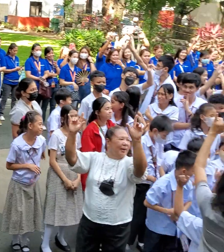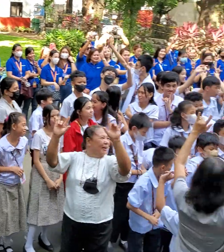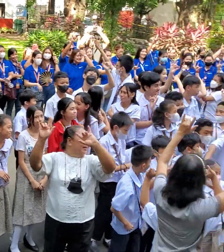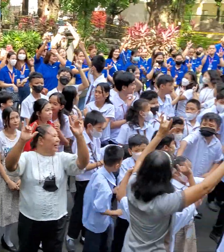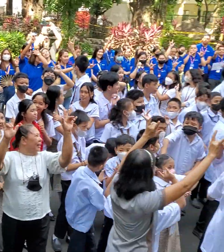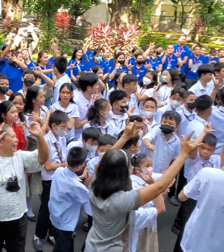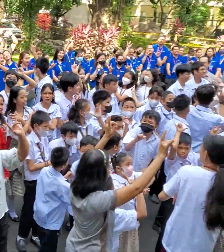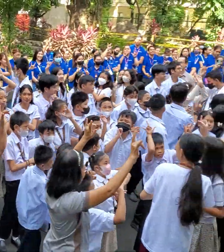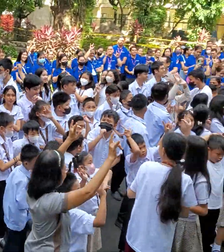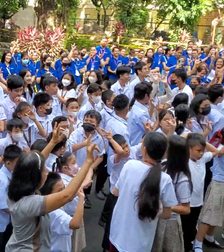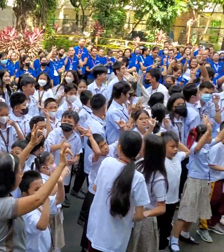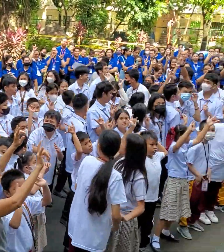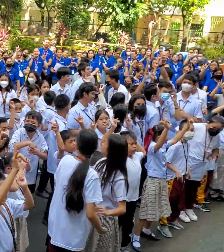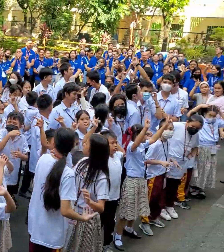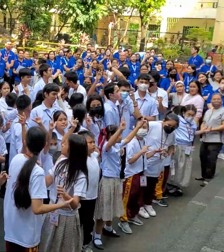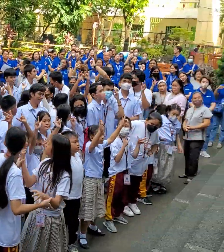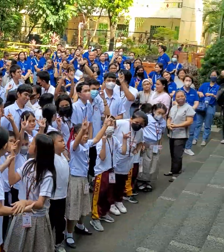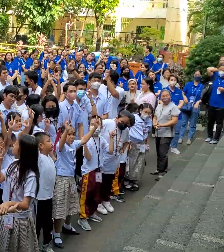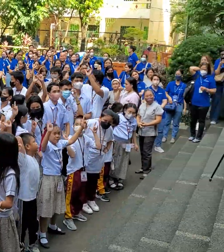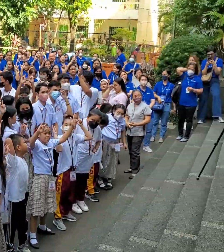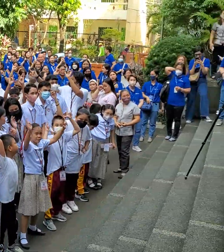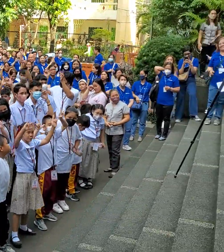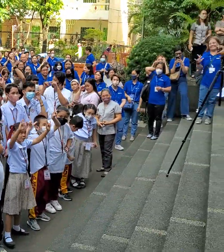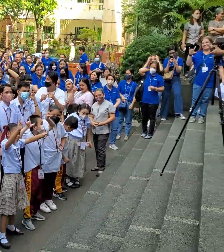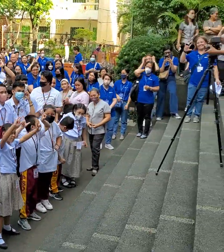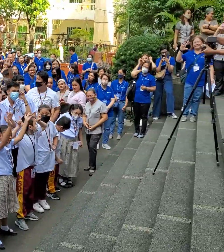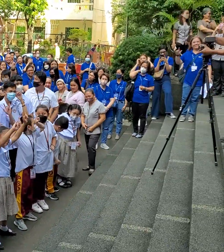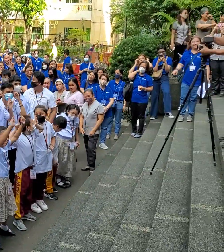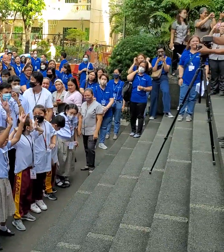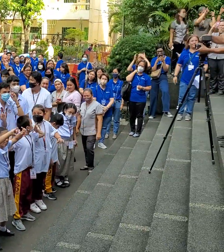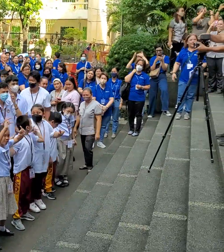love, Sir Aris. Love, love, love. Okay.